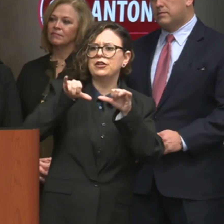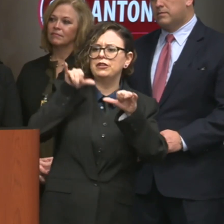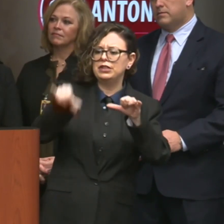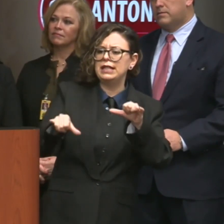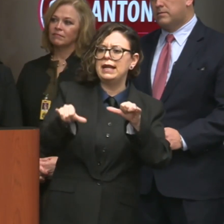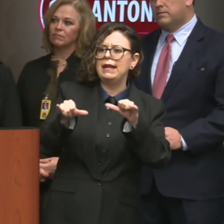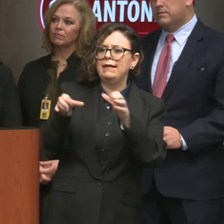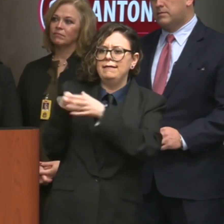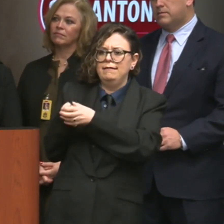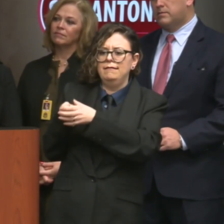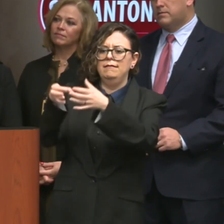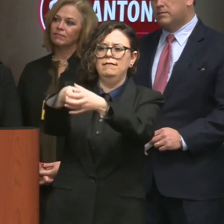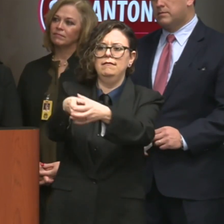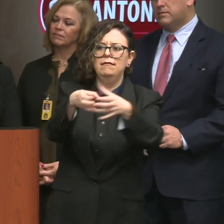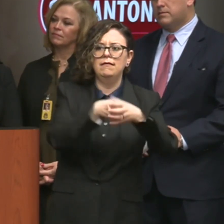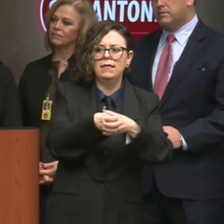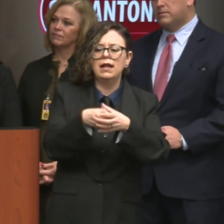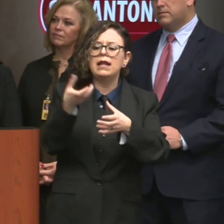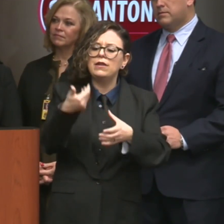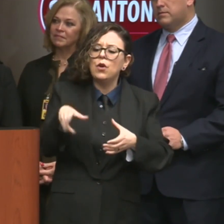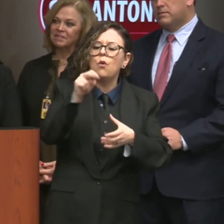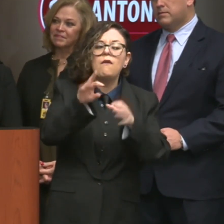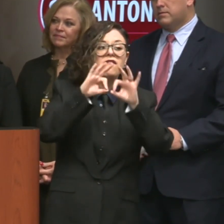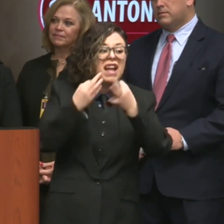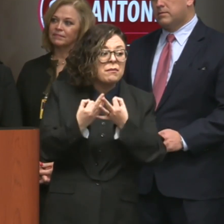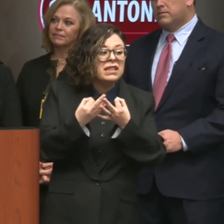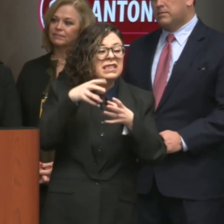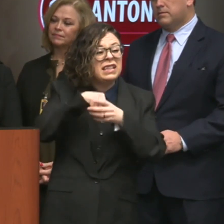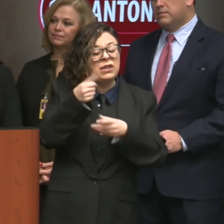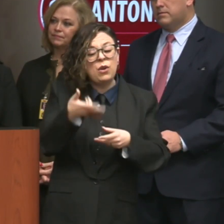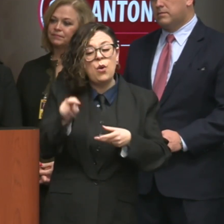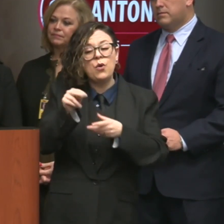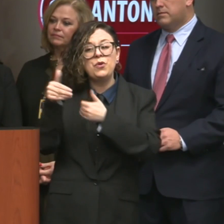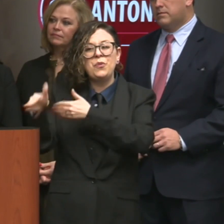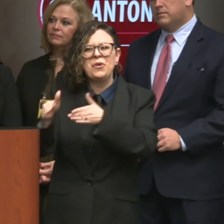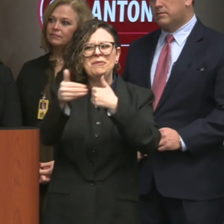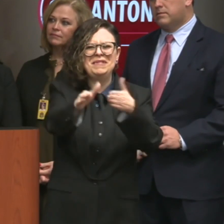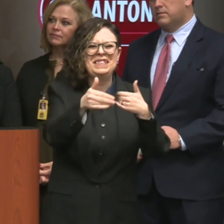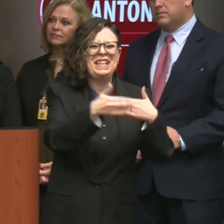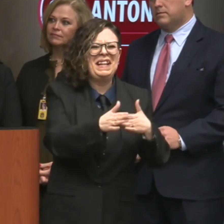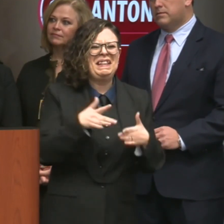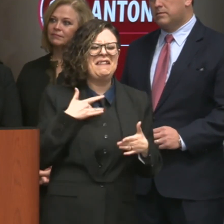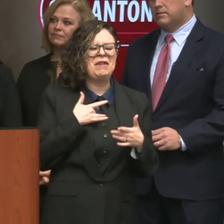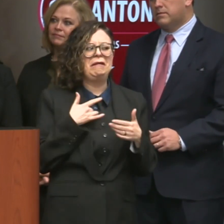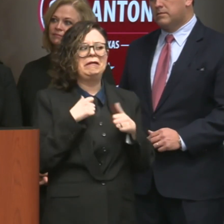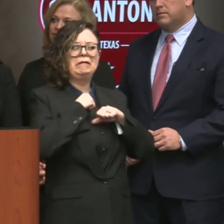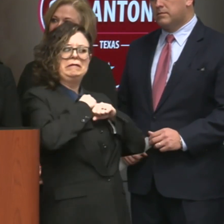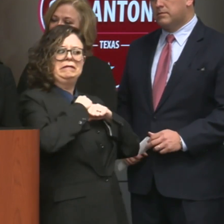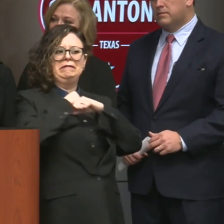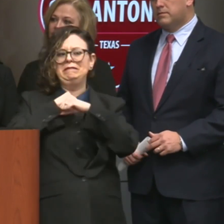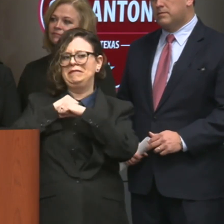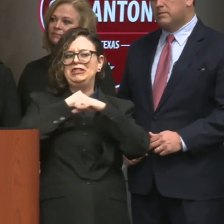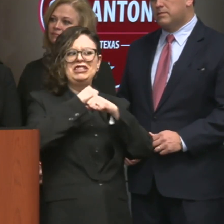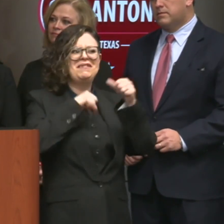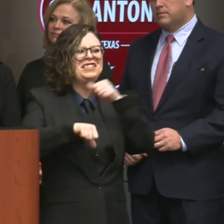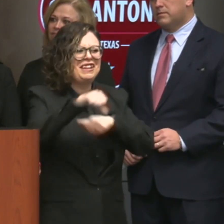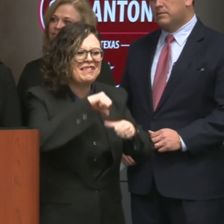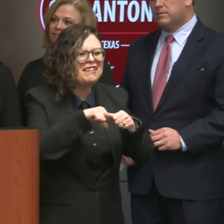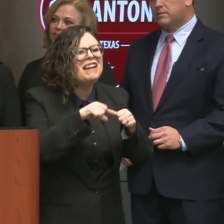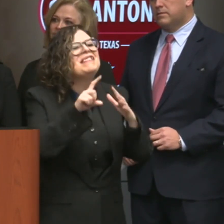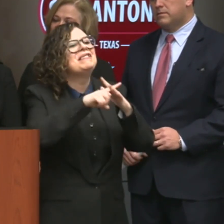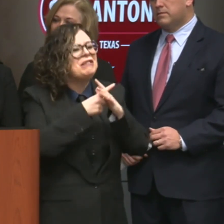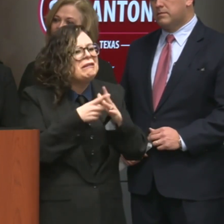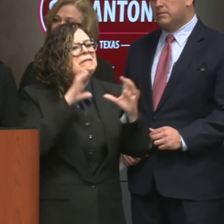families in their rooms. They are a little suspicious of each other. They're starting to get to know each other, but all